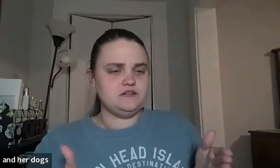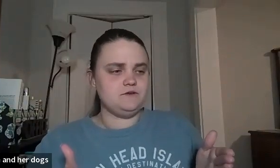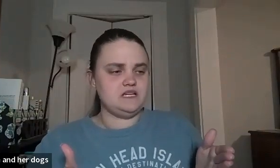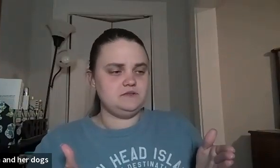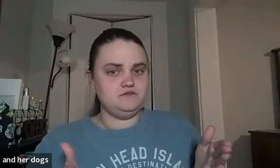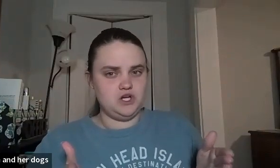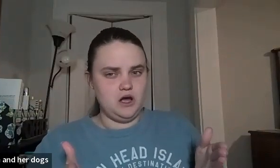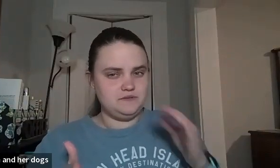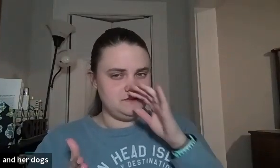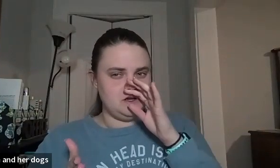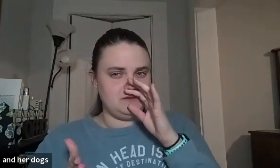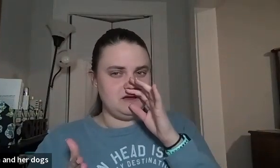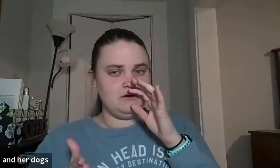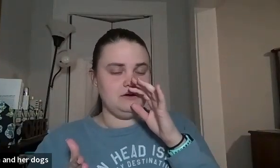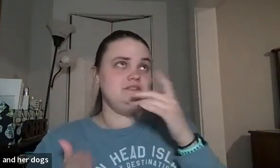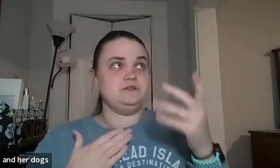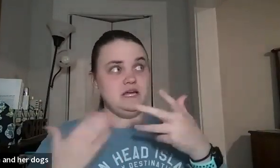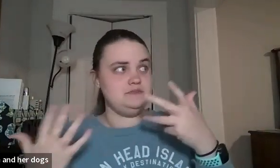different types of jobs, if you're talking about, or different types of,